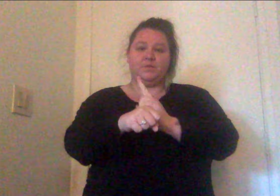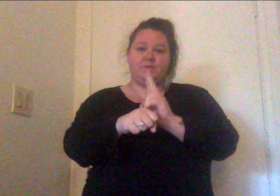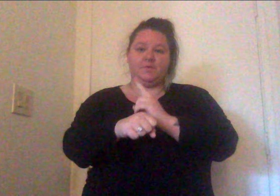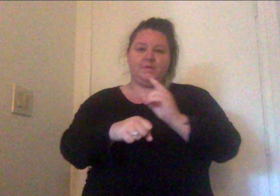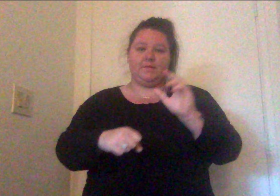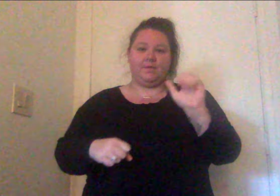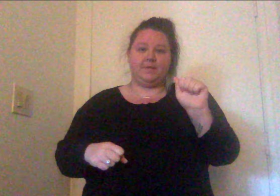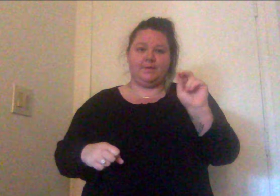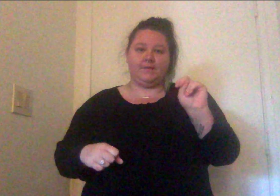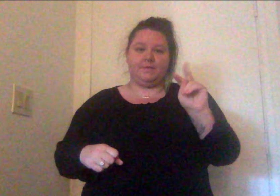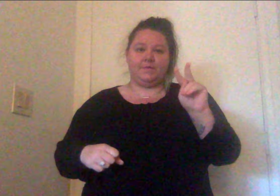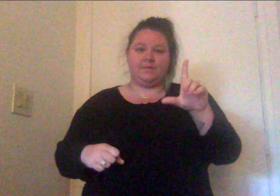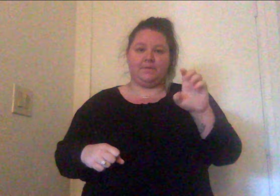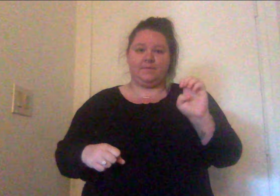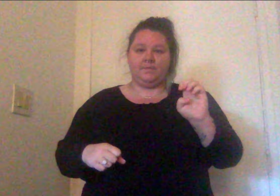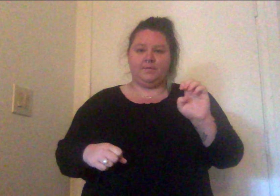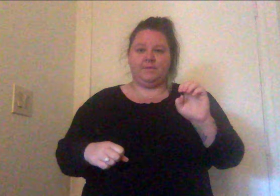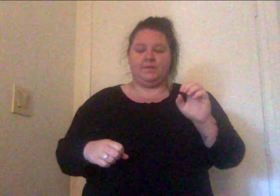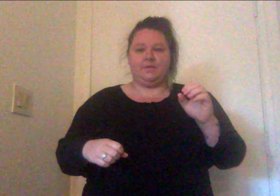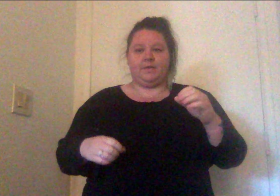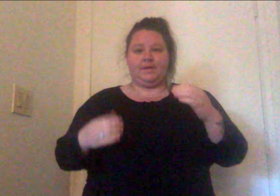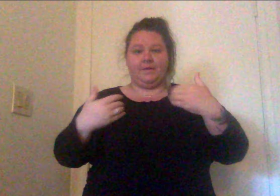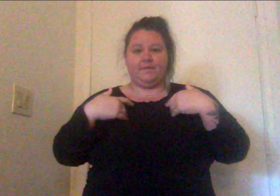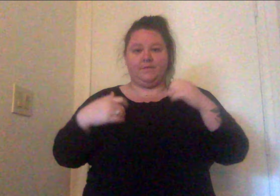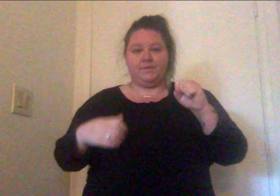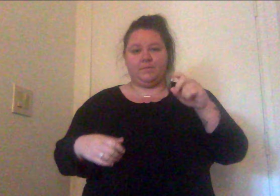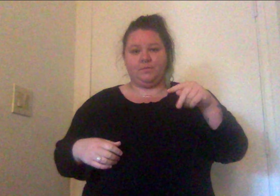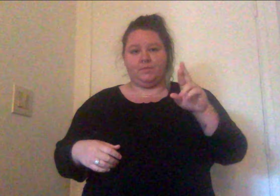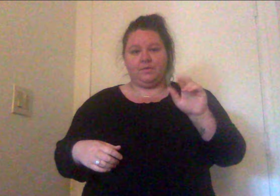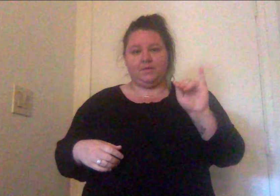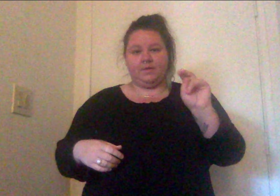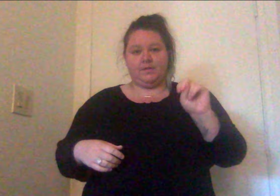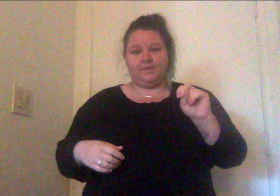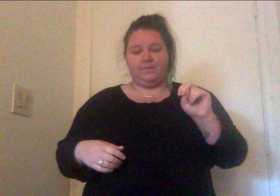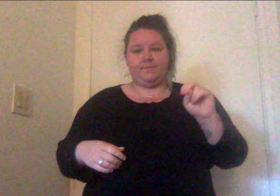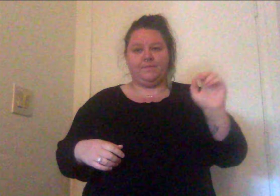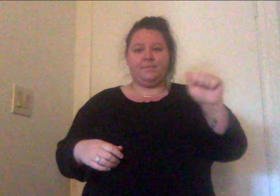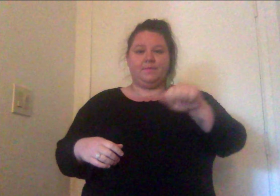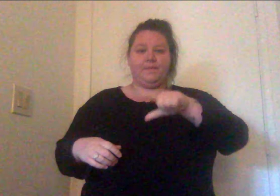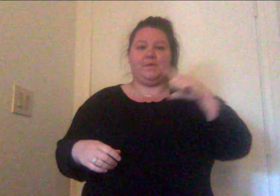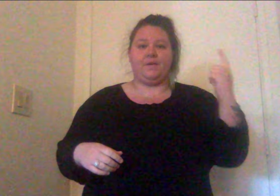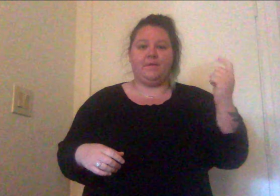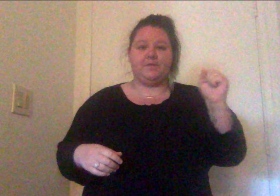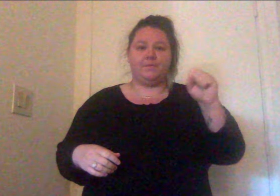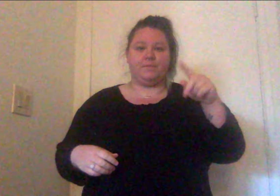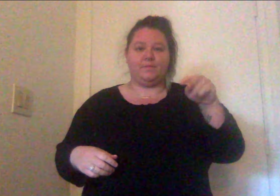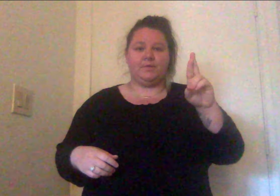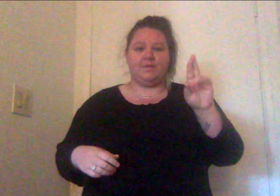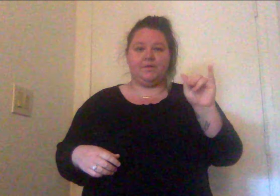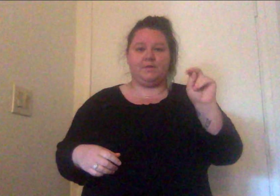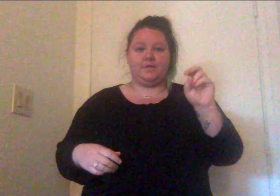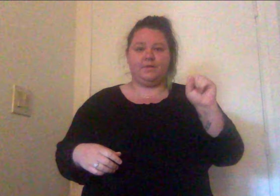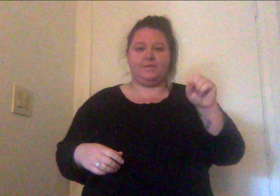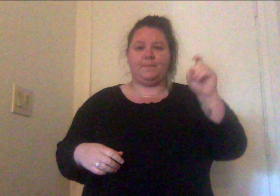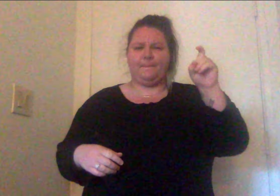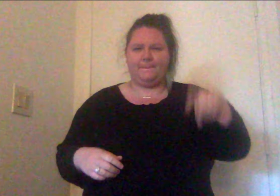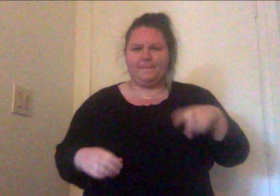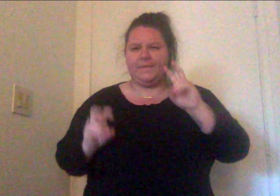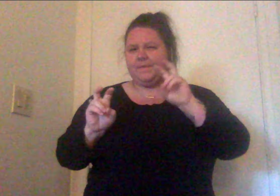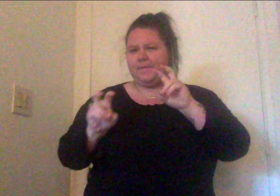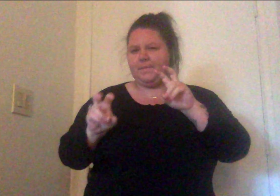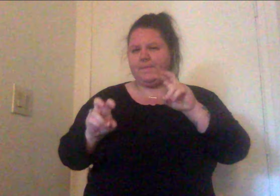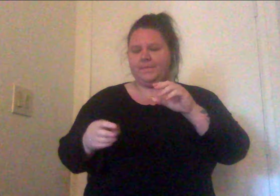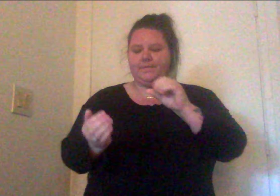the ankle. And all sprains should be looked at by a doctor. And most of them, the body can